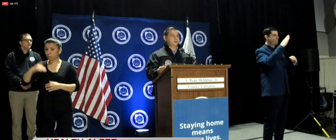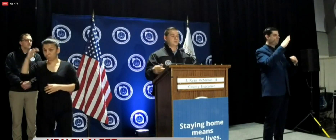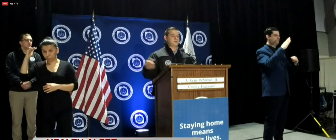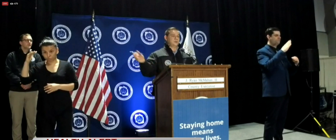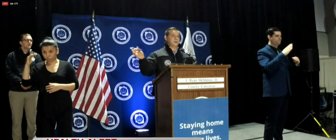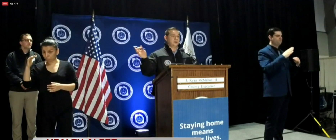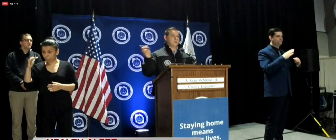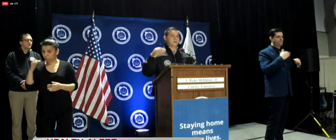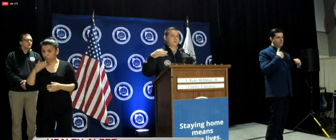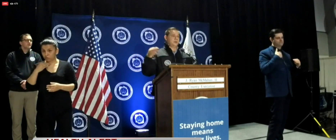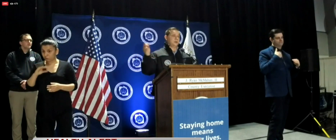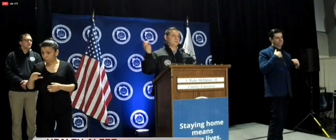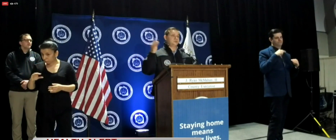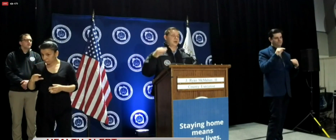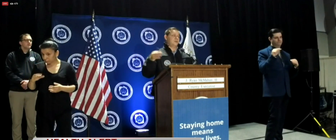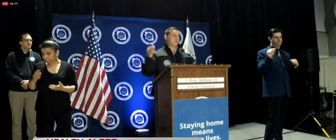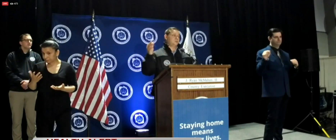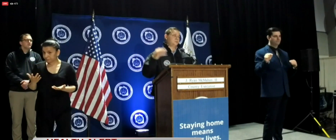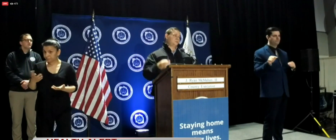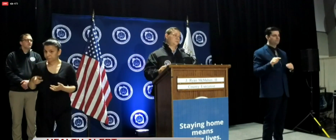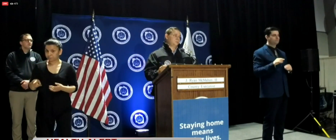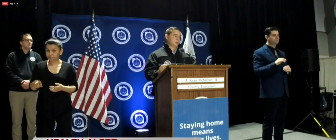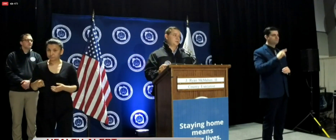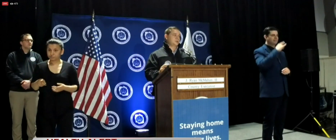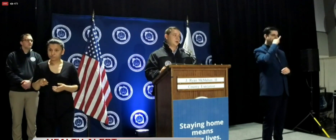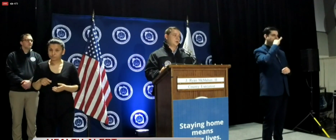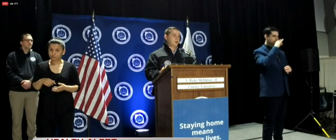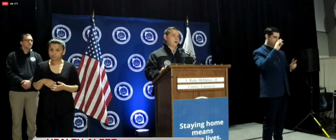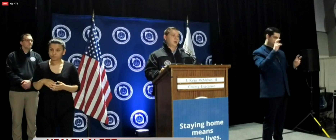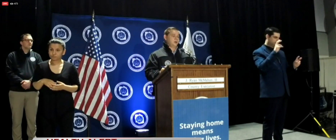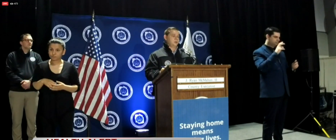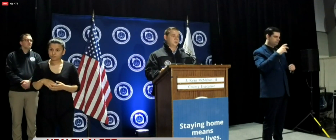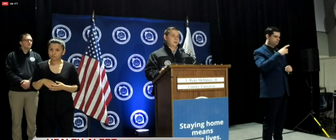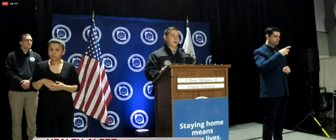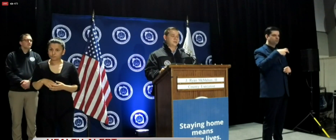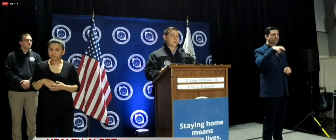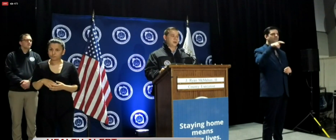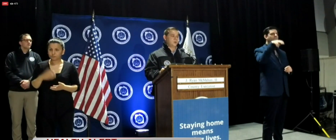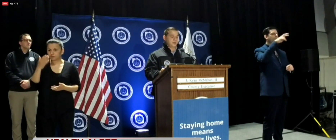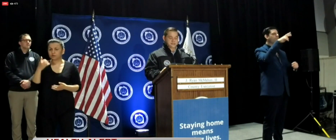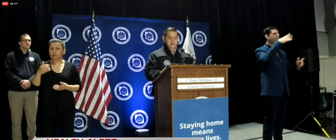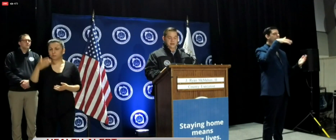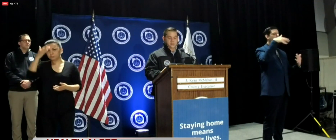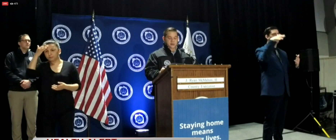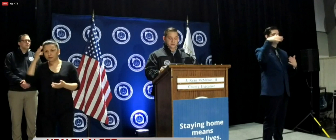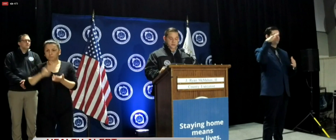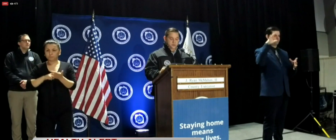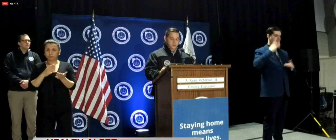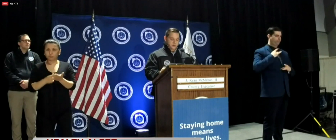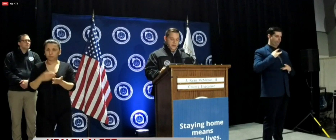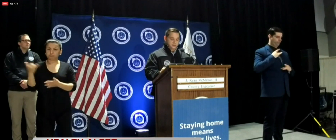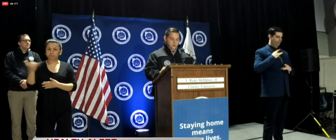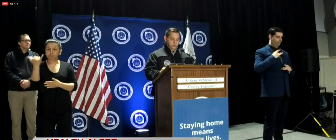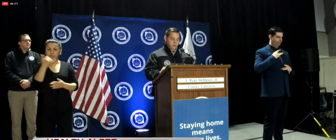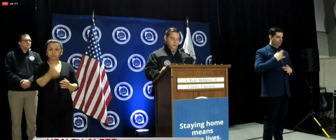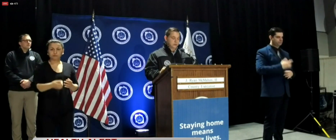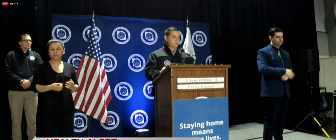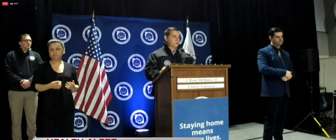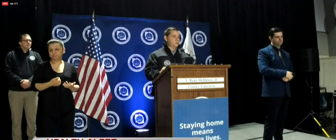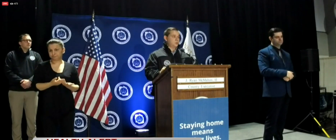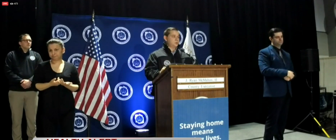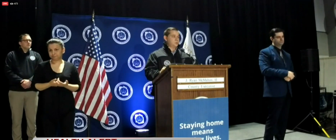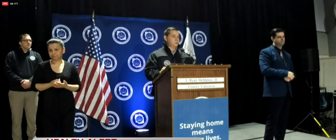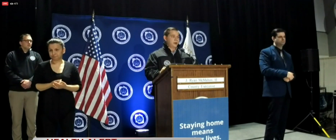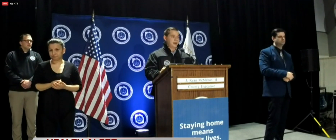that case was affiliated with travel. And so had a scenario where this is not impacting children. Our timing related to